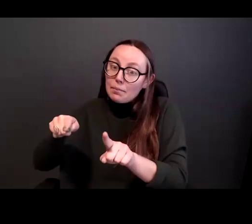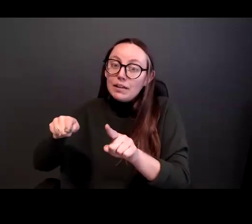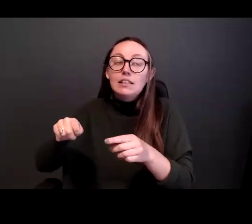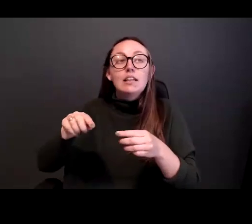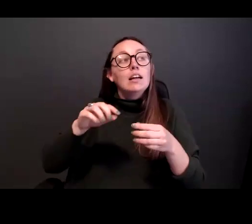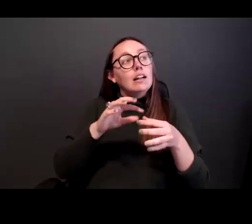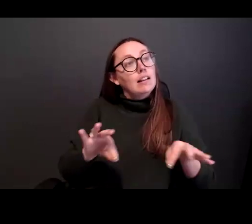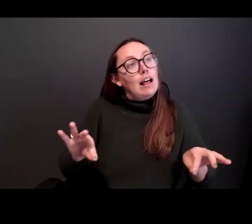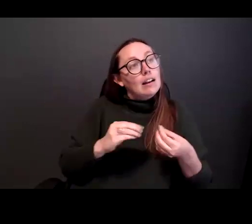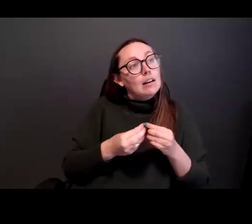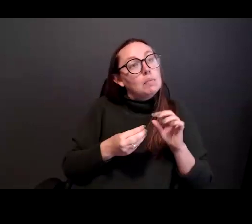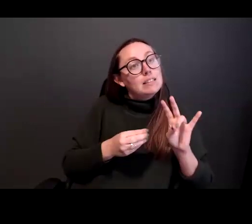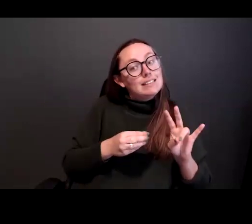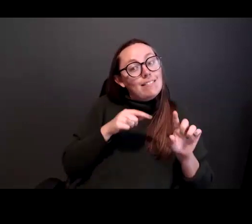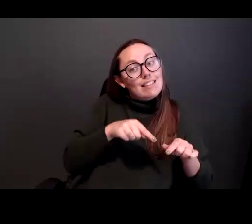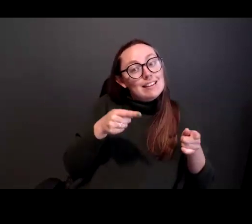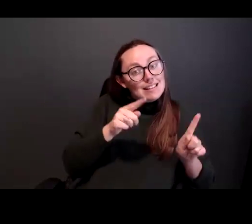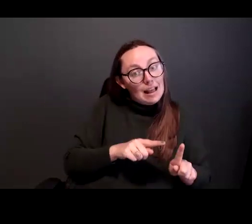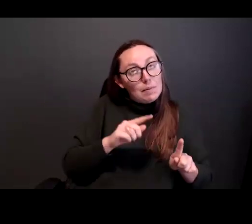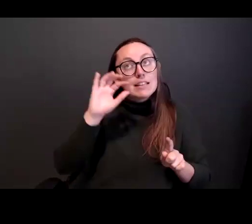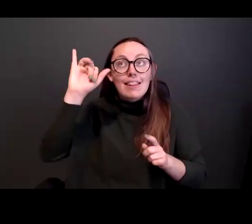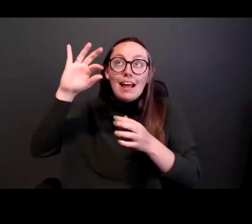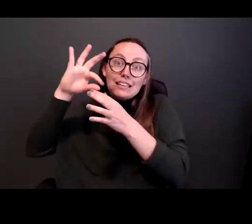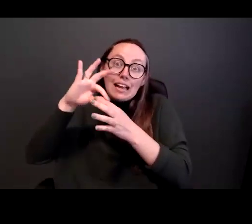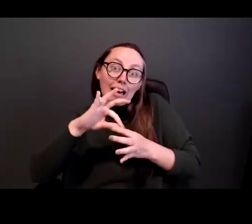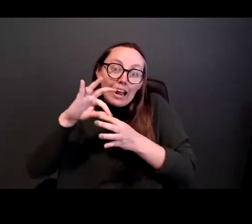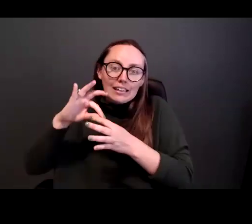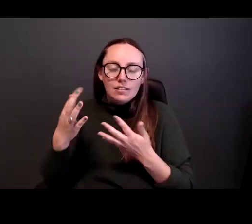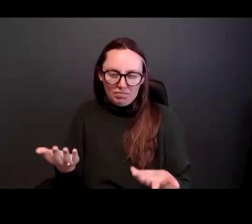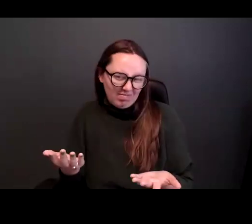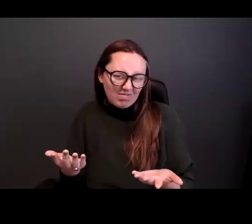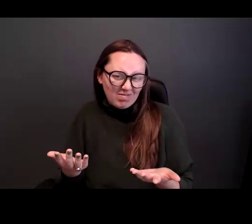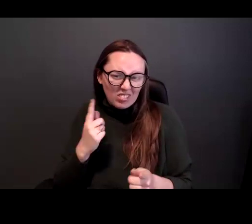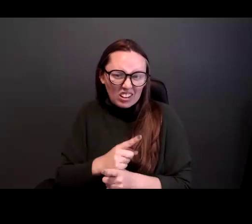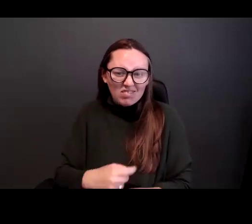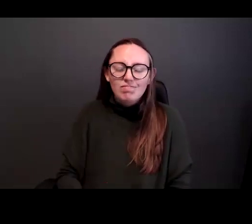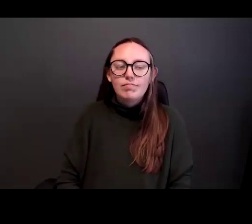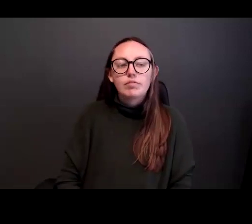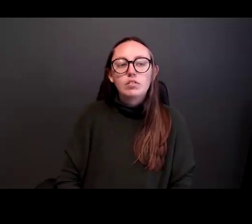making. So here, you can kind of really break down your questions about